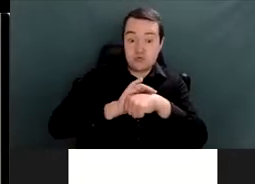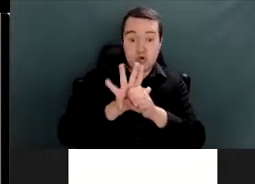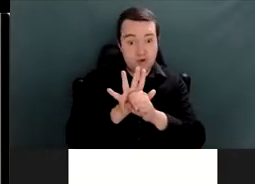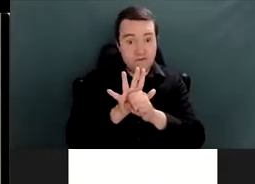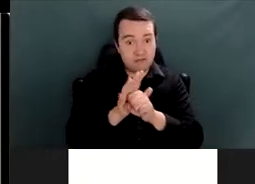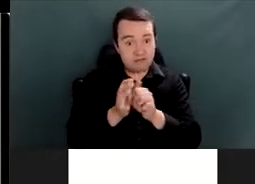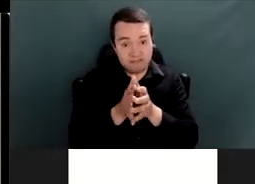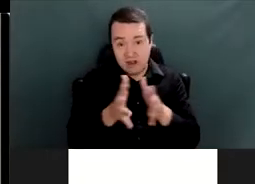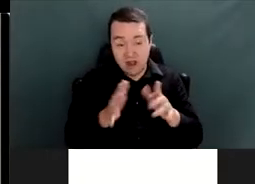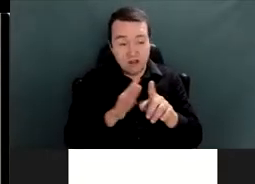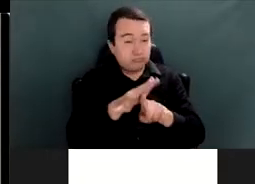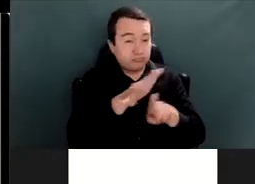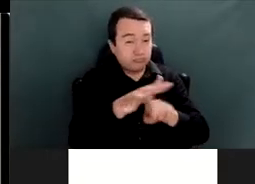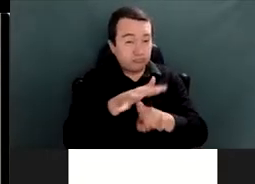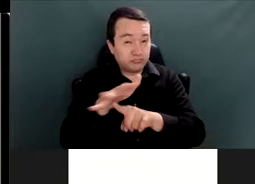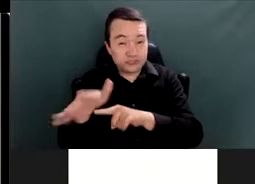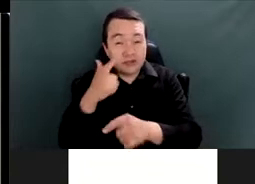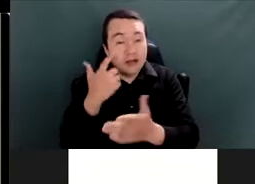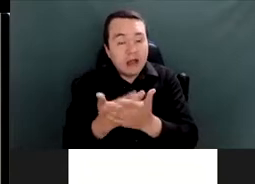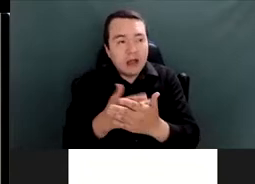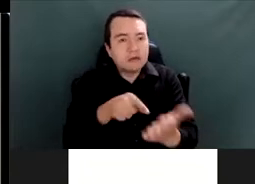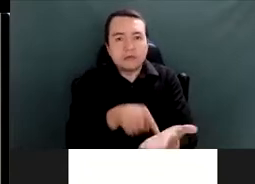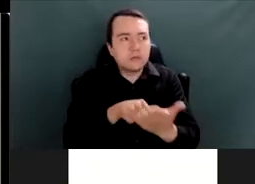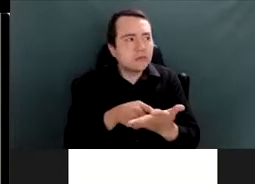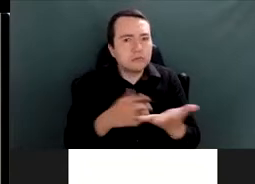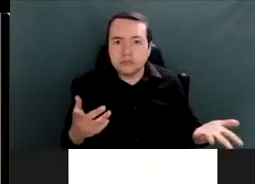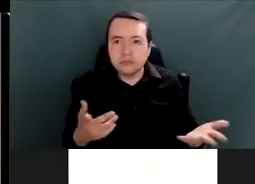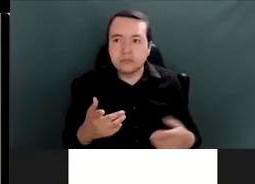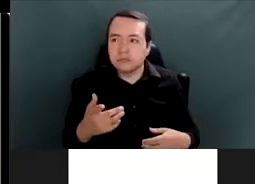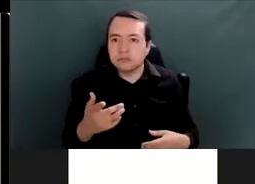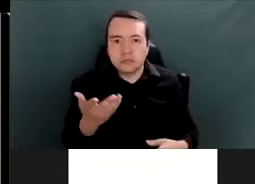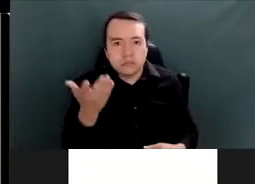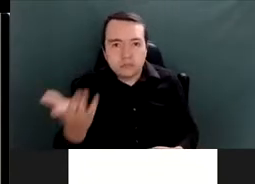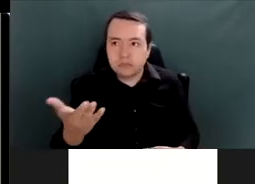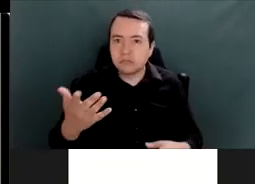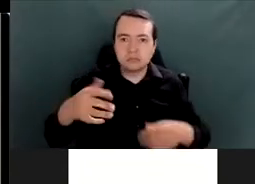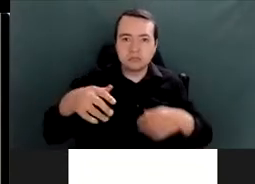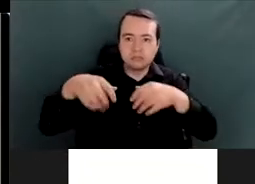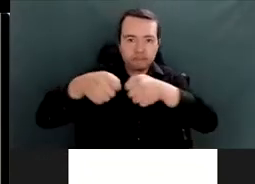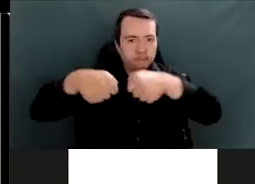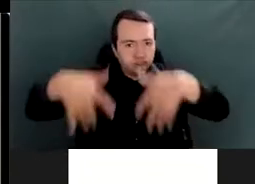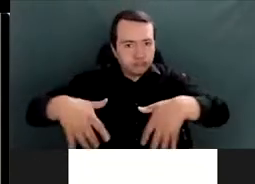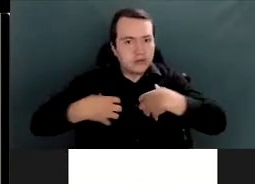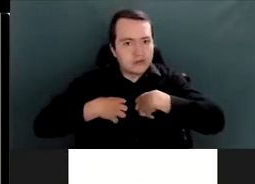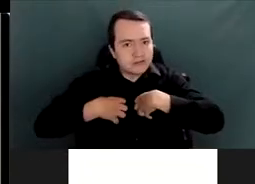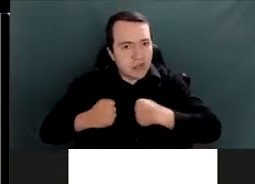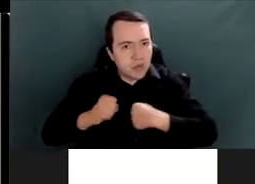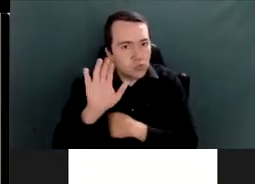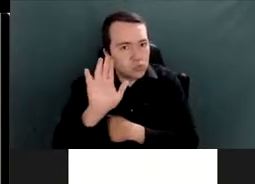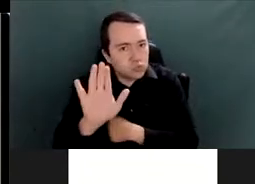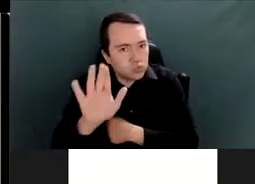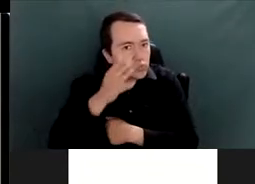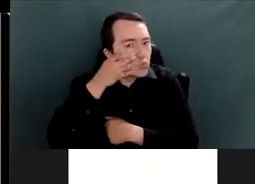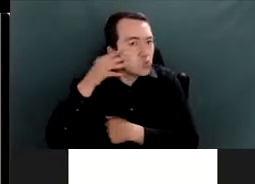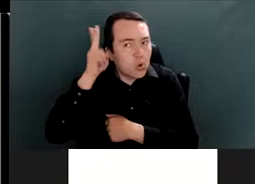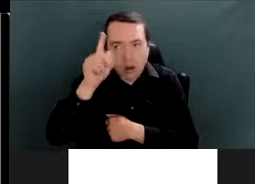COVID-19 pandemic manifested how a lack of recognition of our health